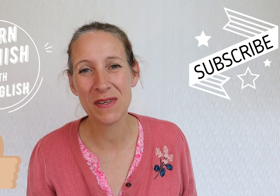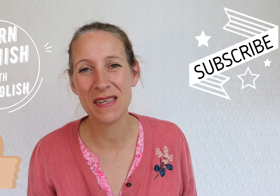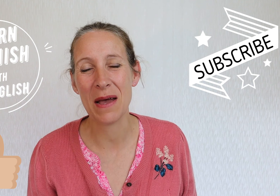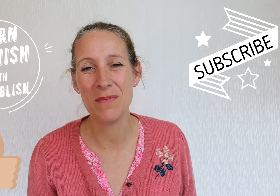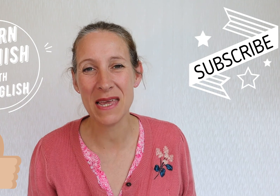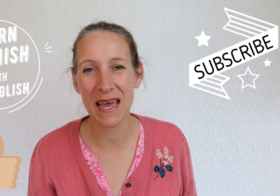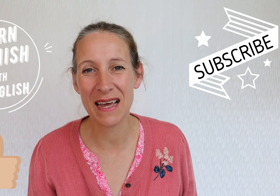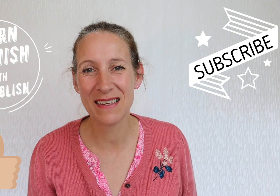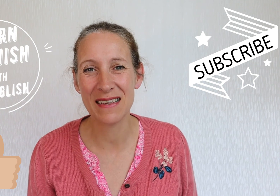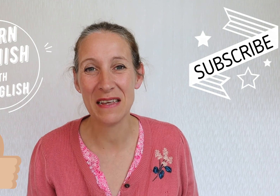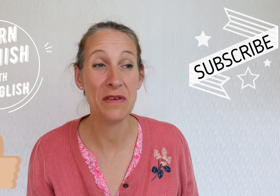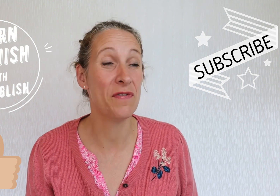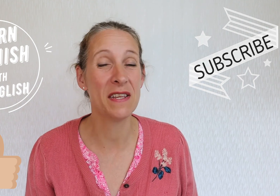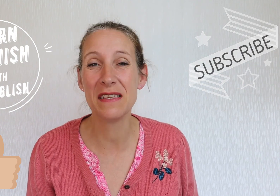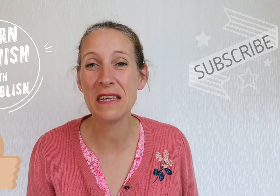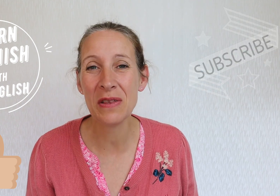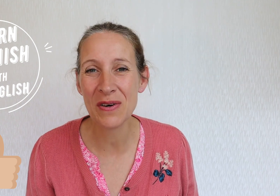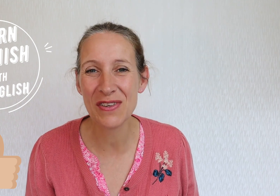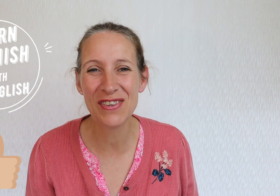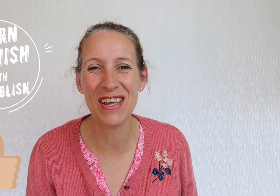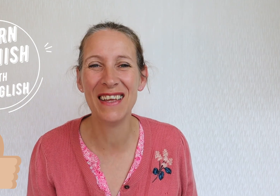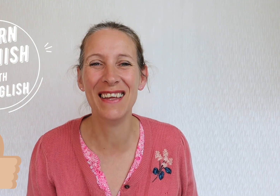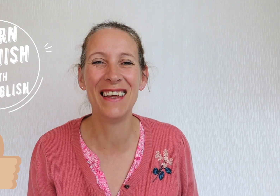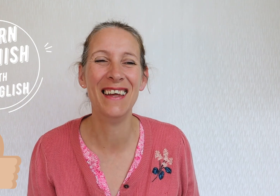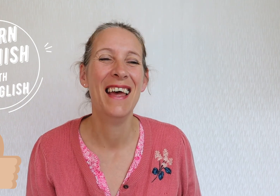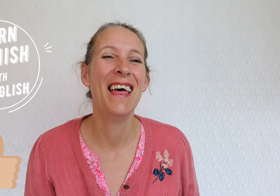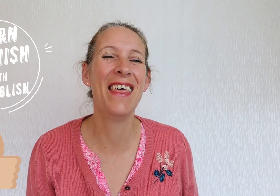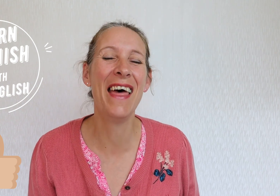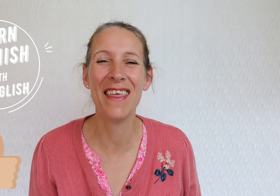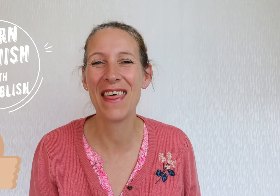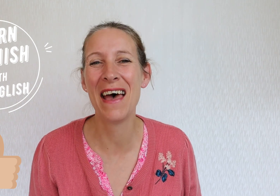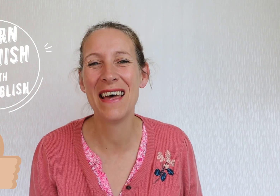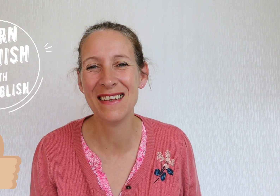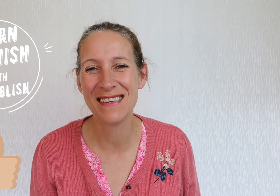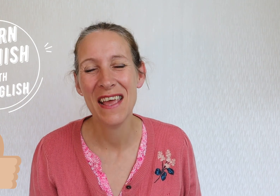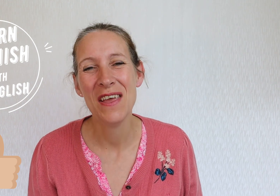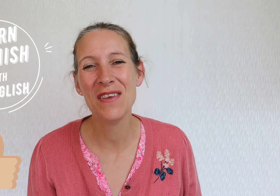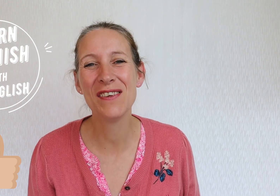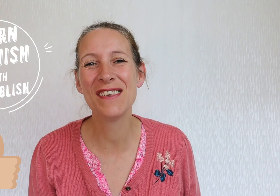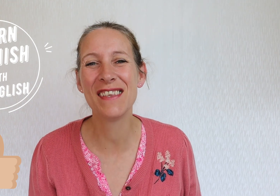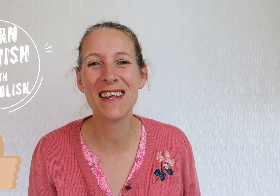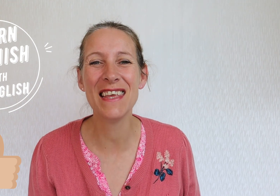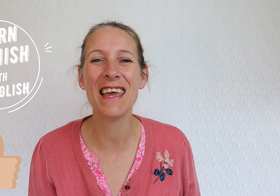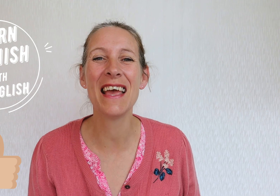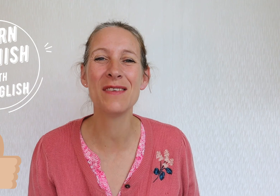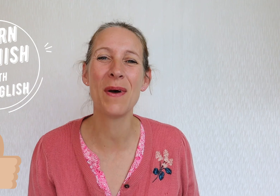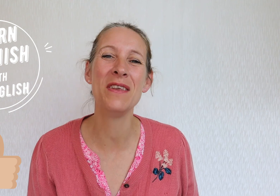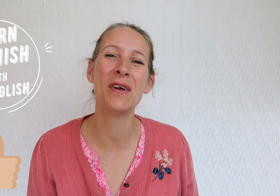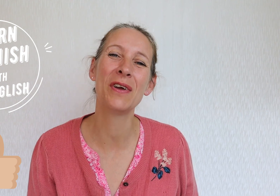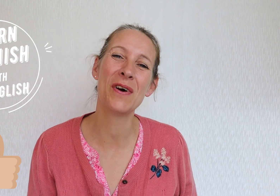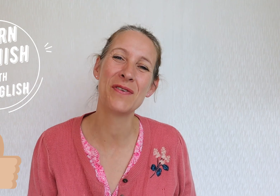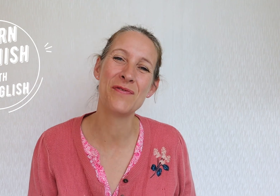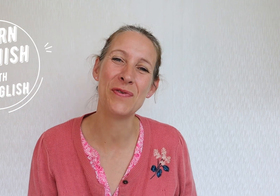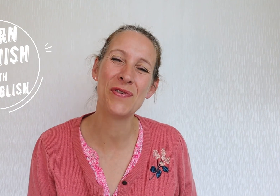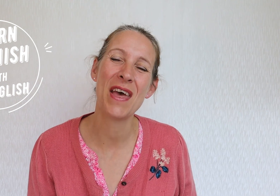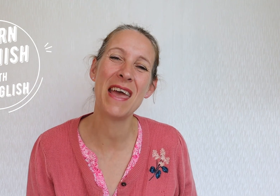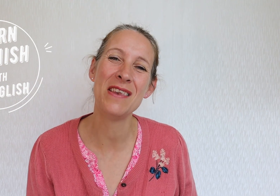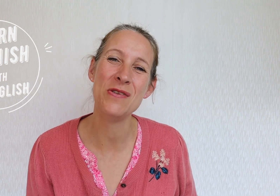y amigas y vecinos that you're studying español con Ruth en